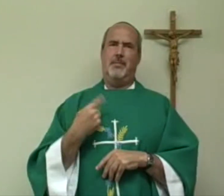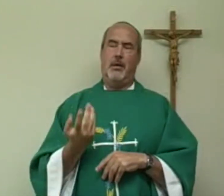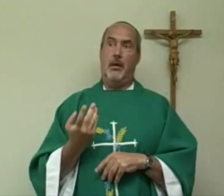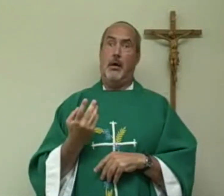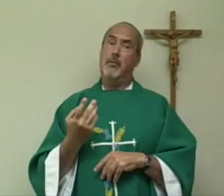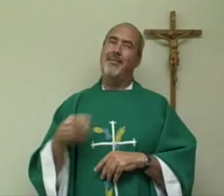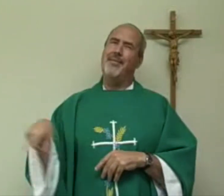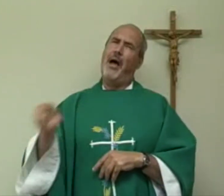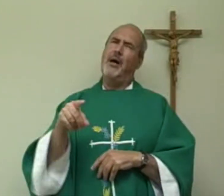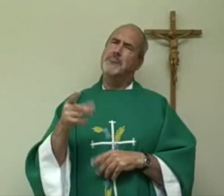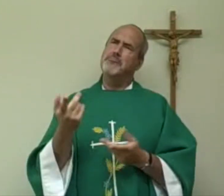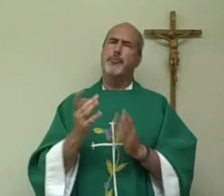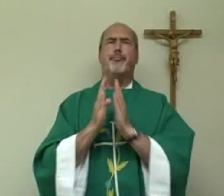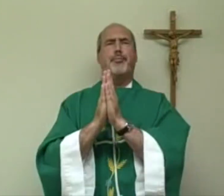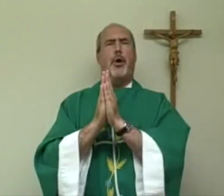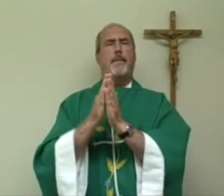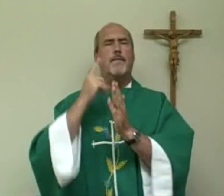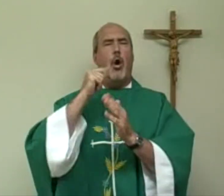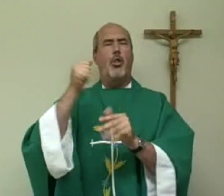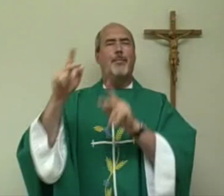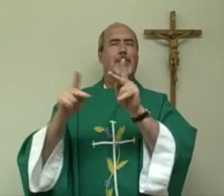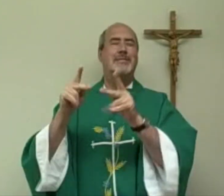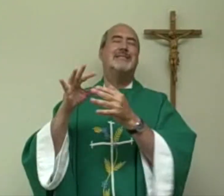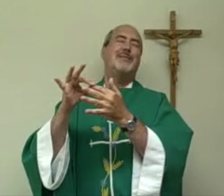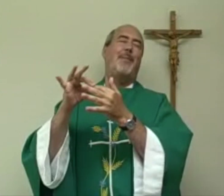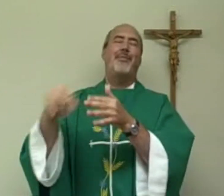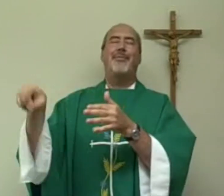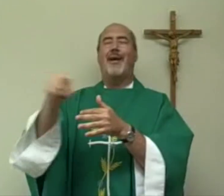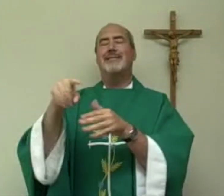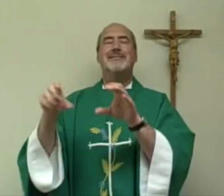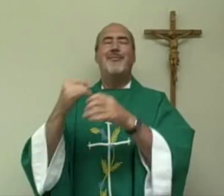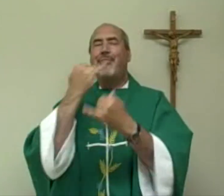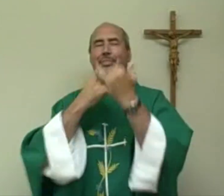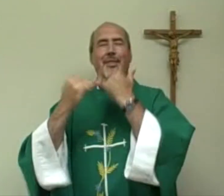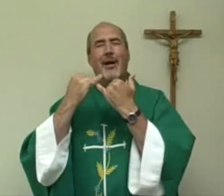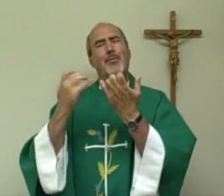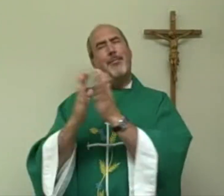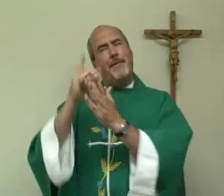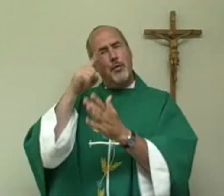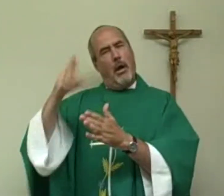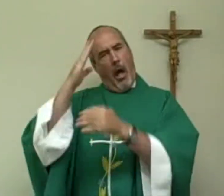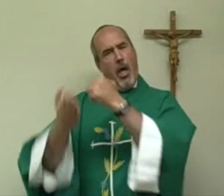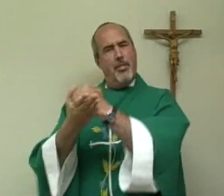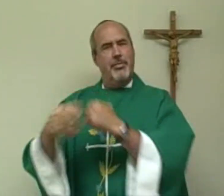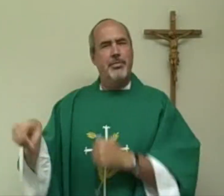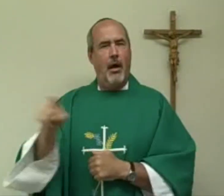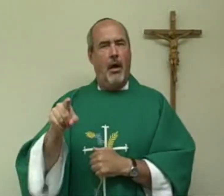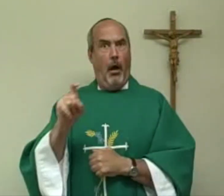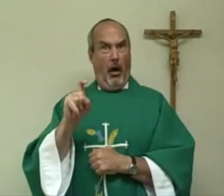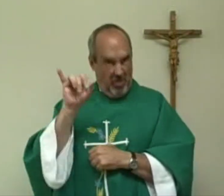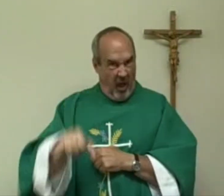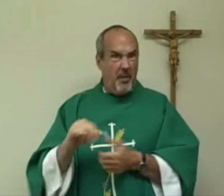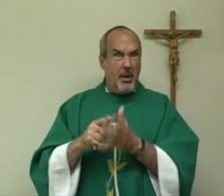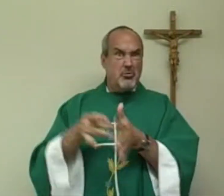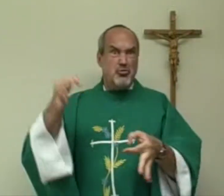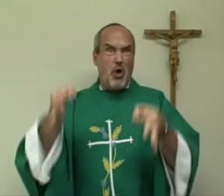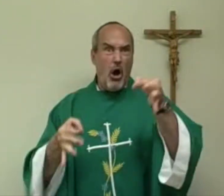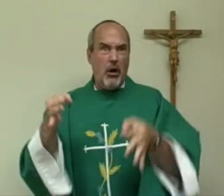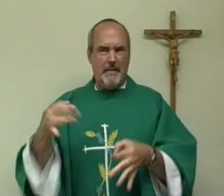Sometimes people ask me, well, I pray for other people and that God will help them mend their ways. Does